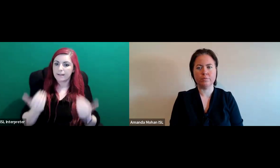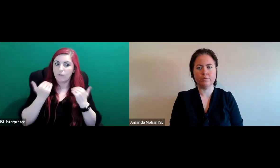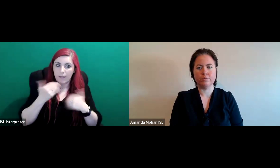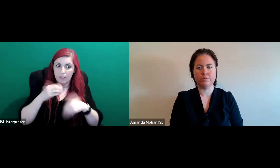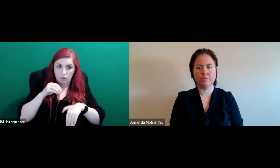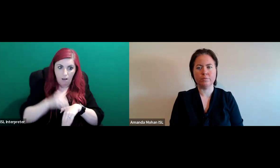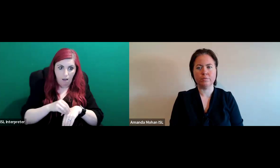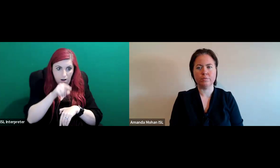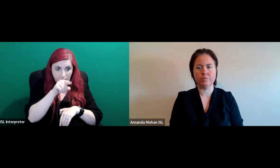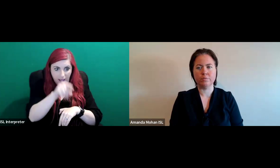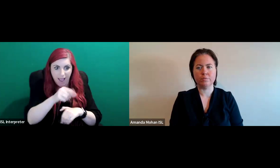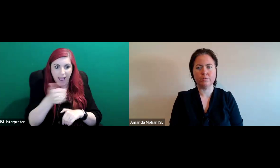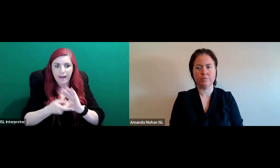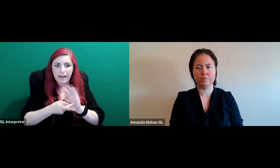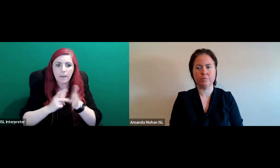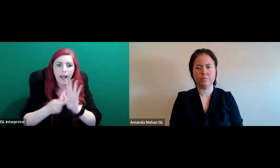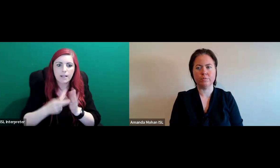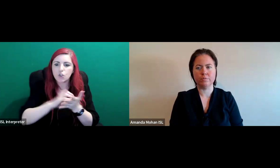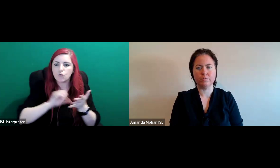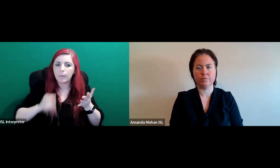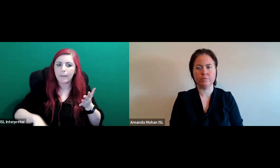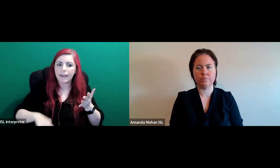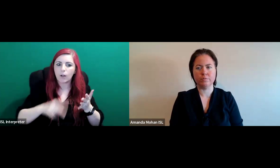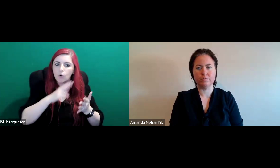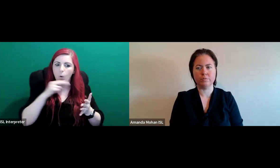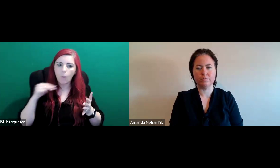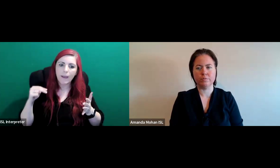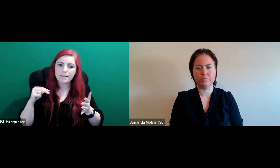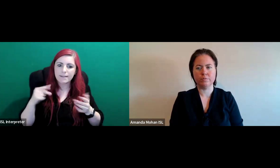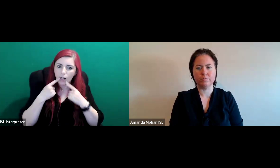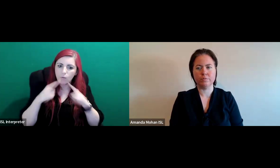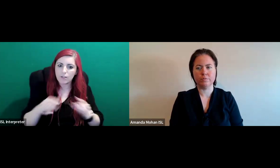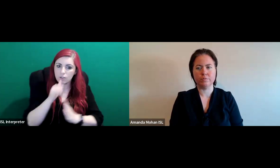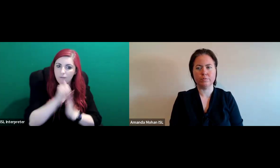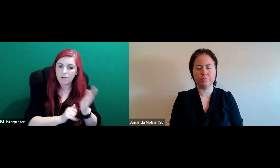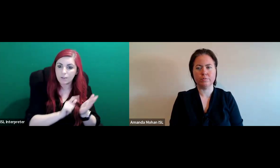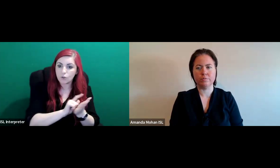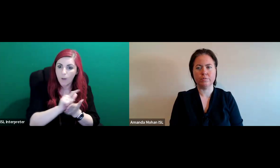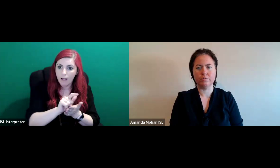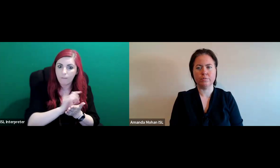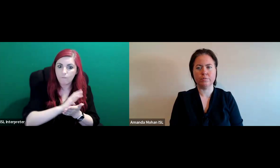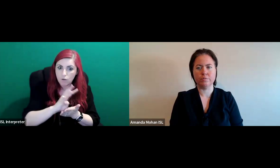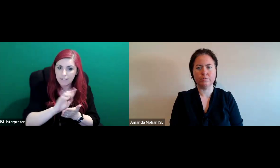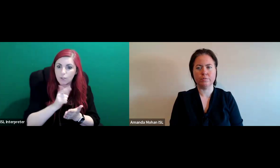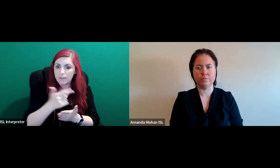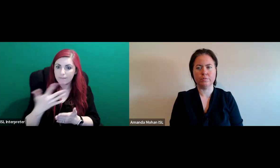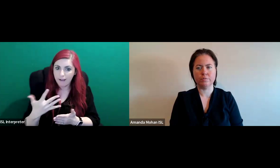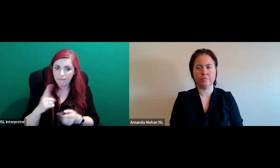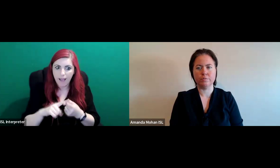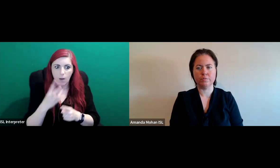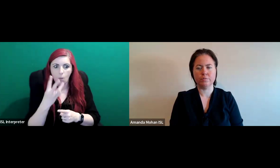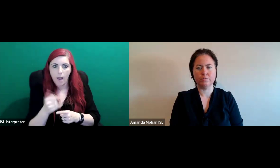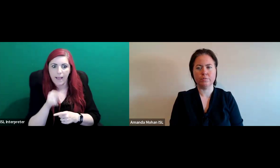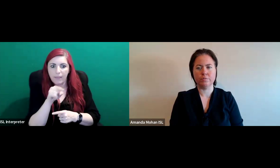to repeal Norway's interpretive declarations on Article 12, 14, and 25, and why these declarations are